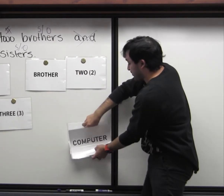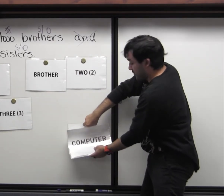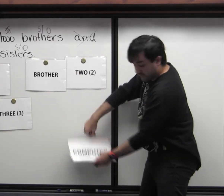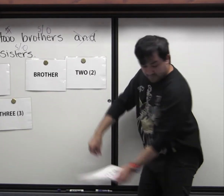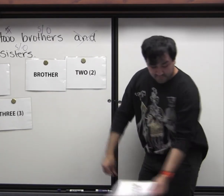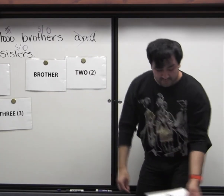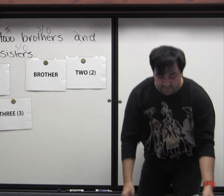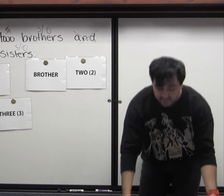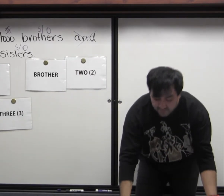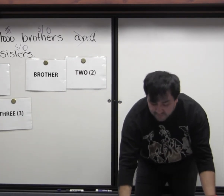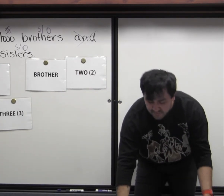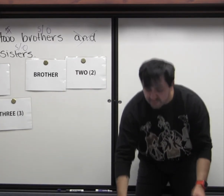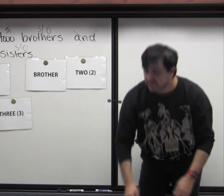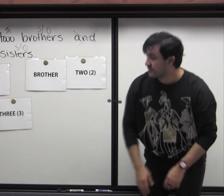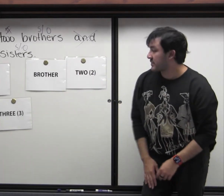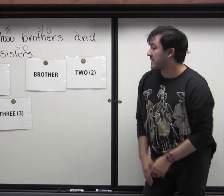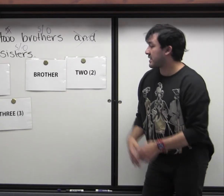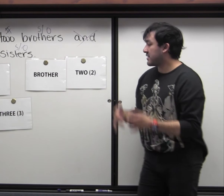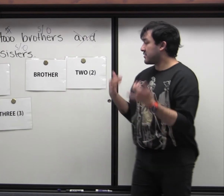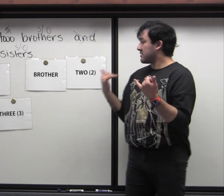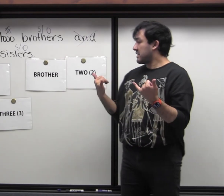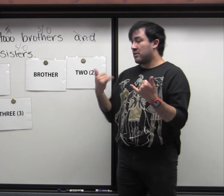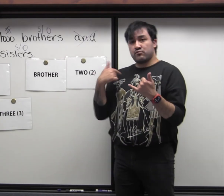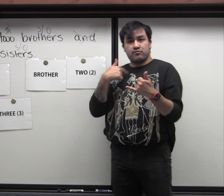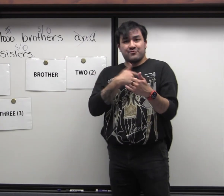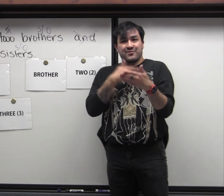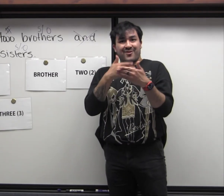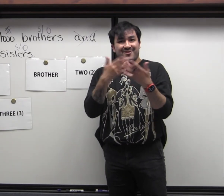3. So let's go ahead and get rid of those because we don't need them. So now let's go